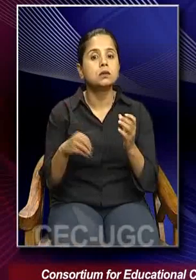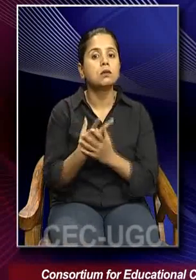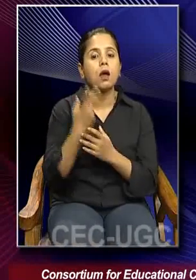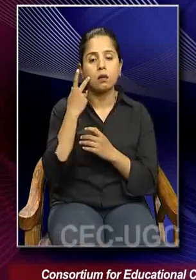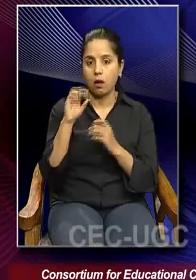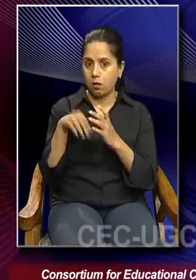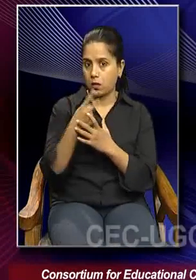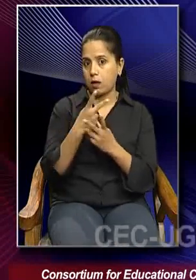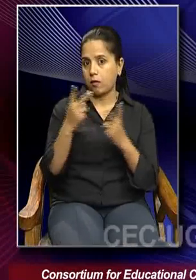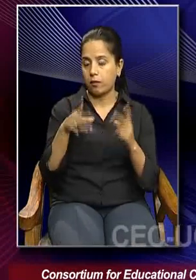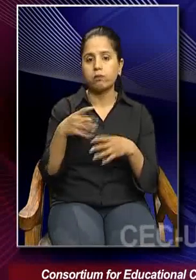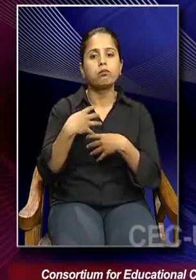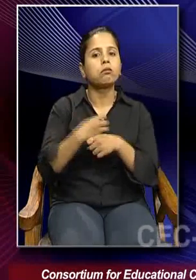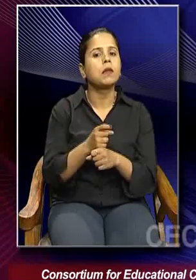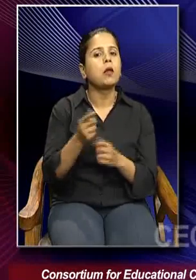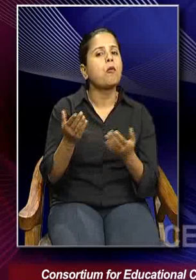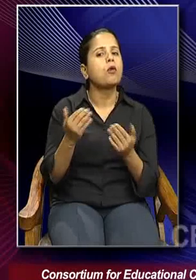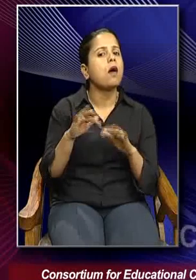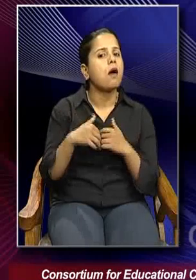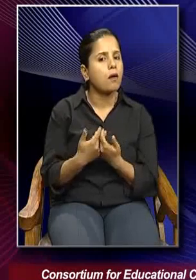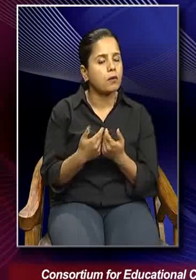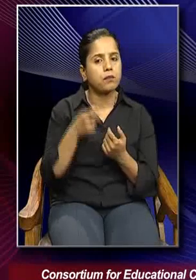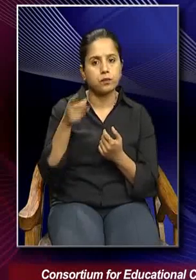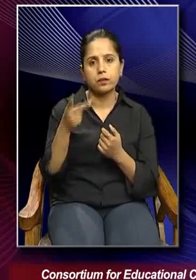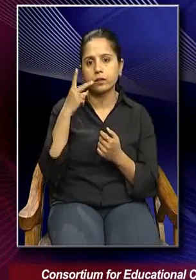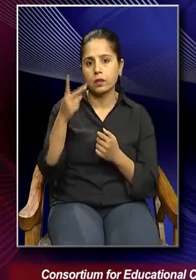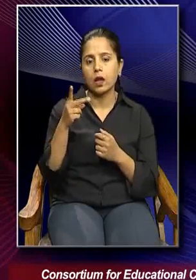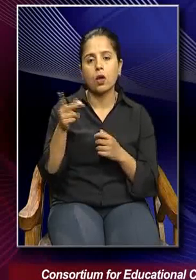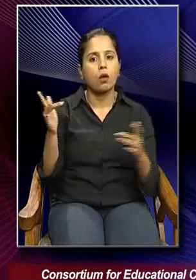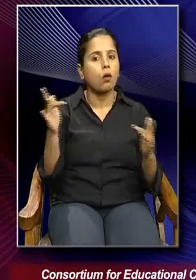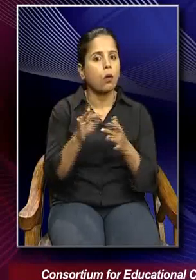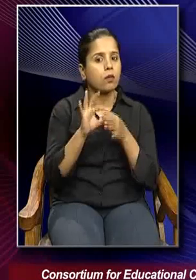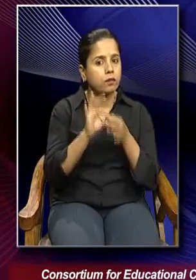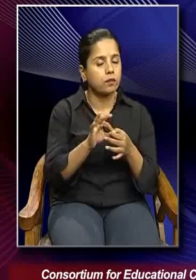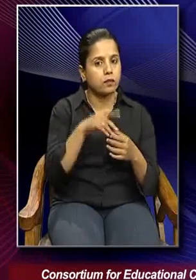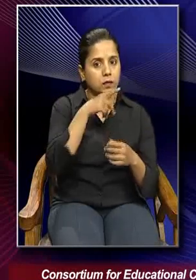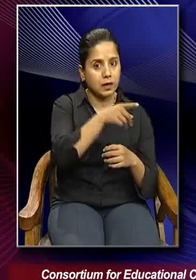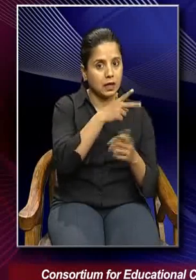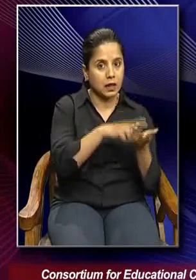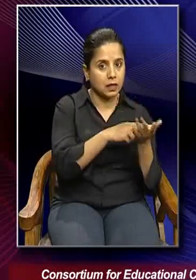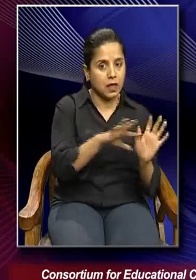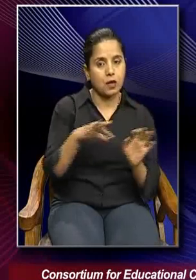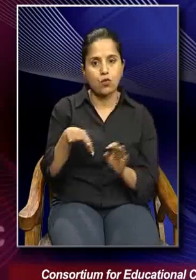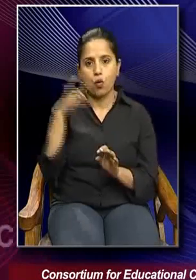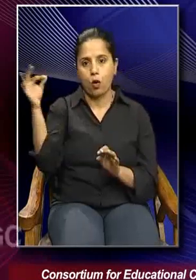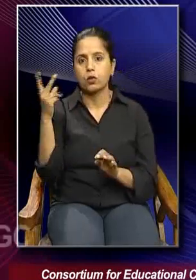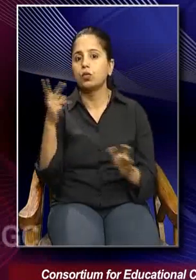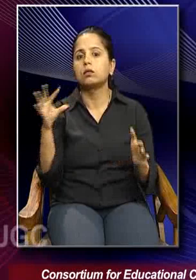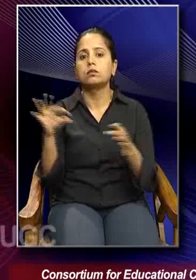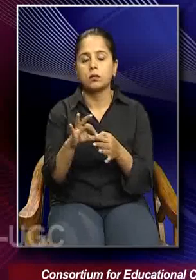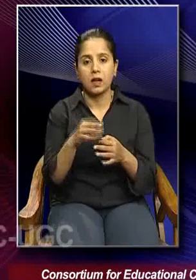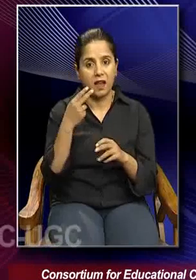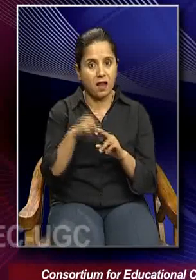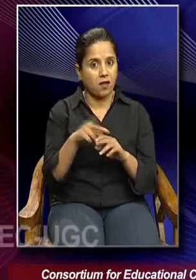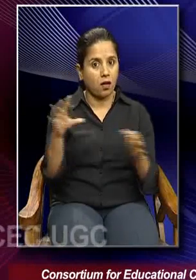evolution is made possible by the contact of Purush and the Prakriti. So if there is